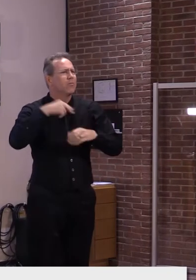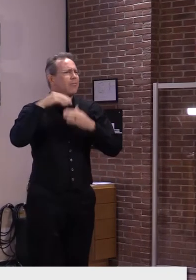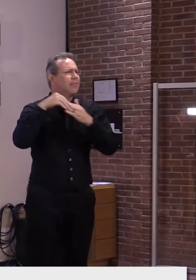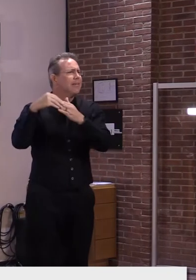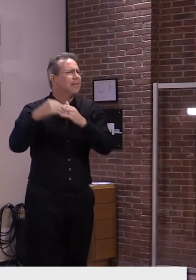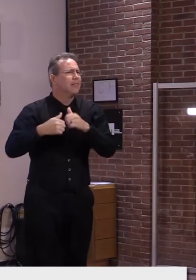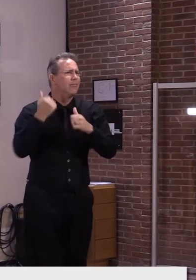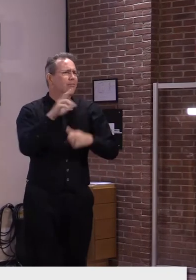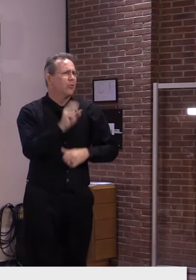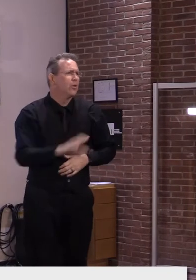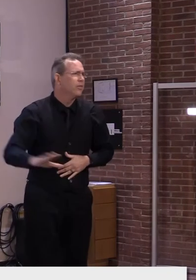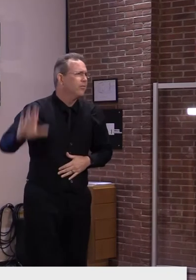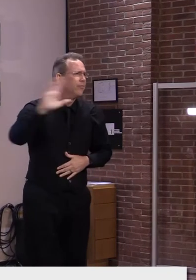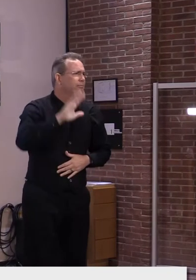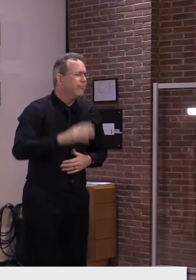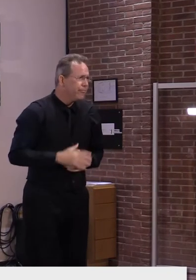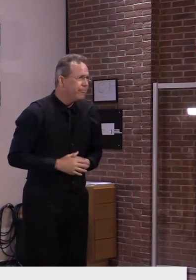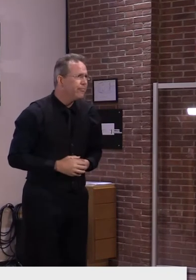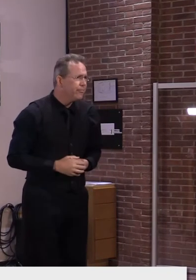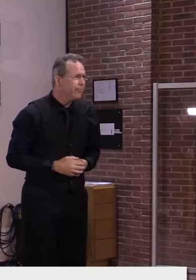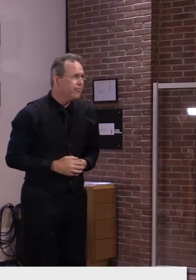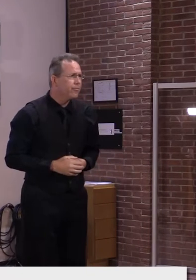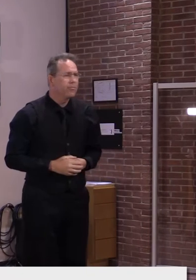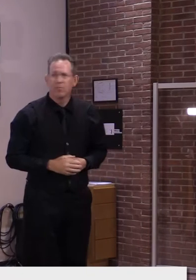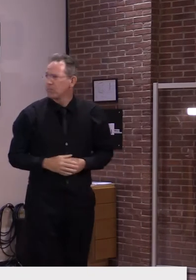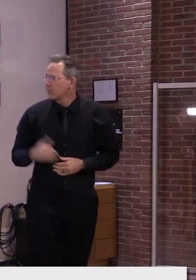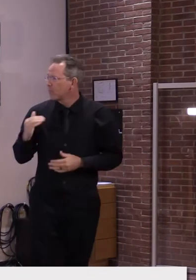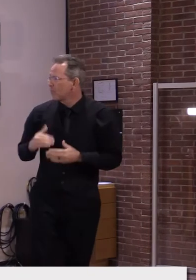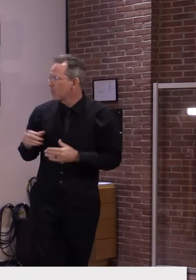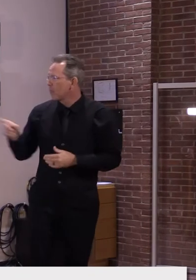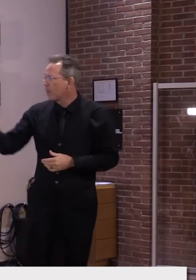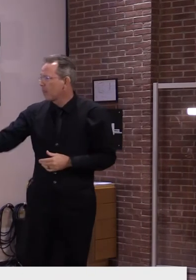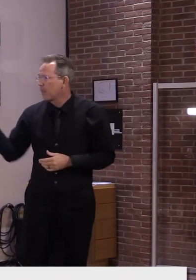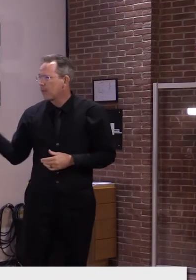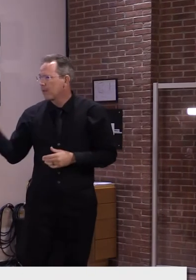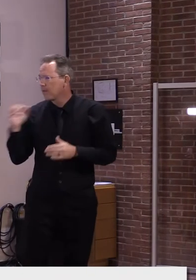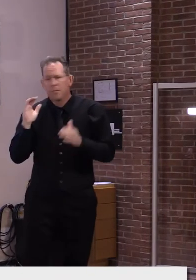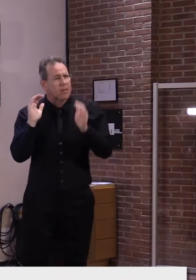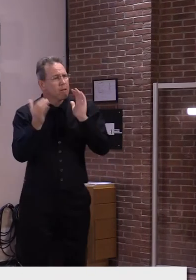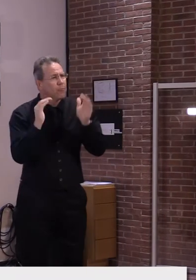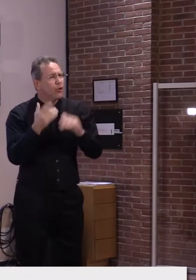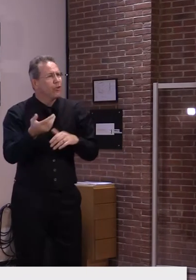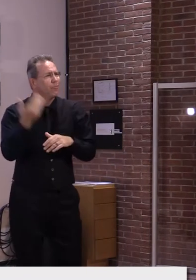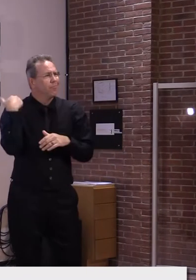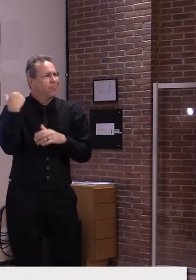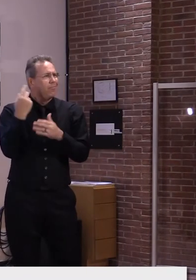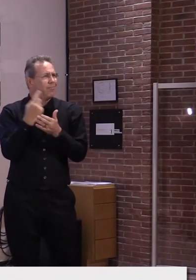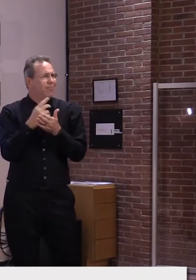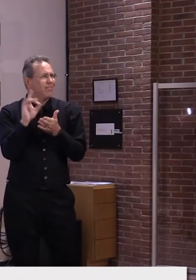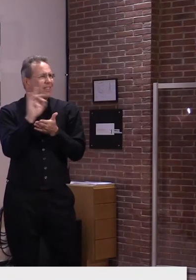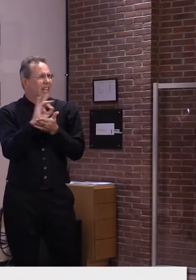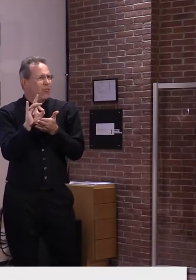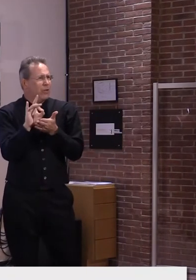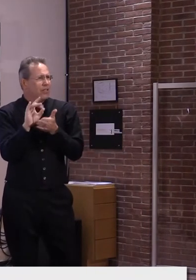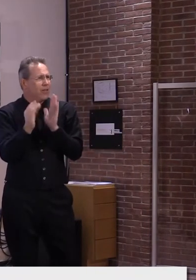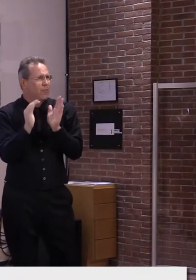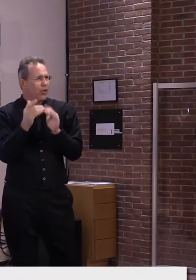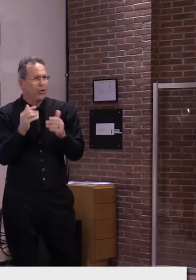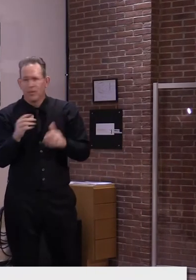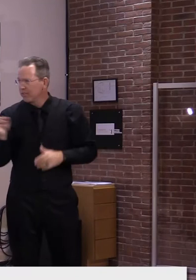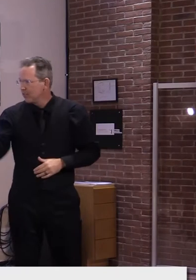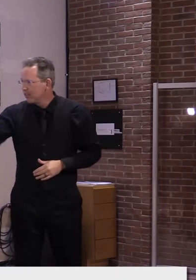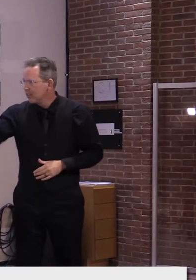Finally, taking a look around the region, we can see that for the eighth straight week, the virus continues to be in retreat in the